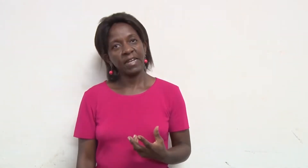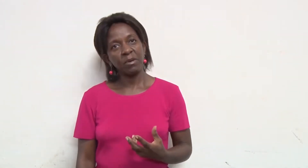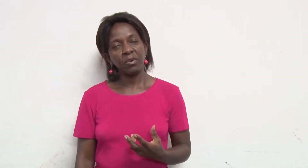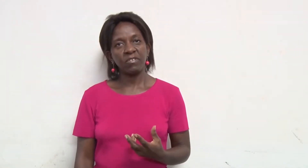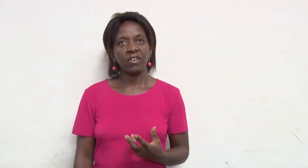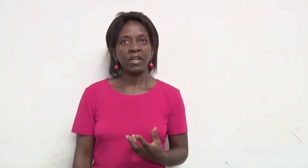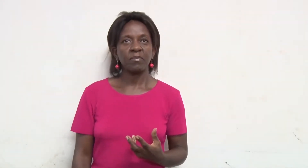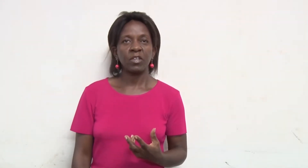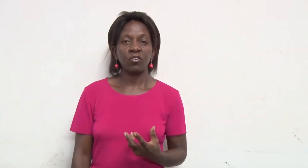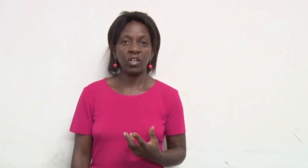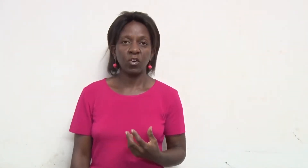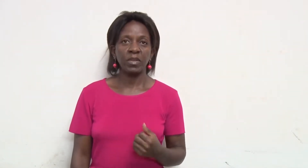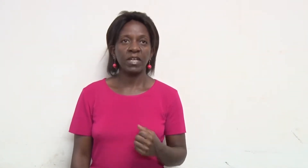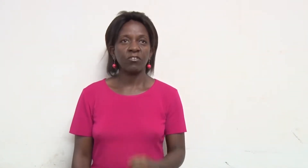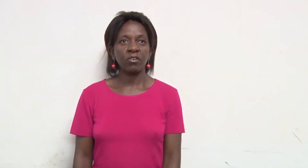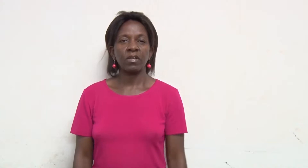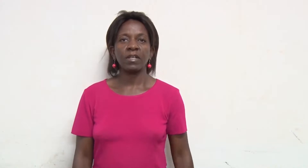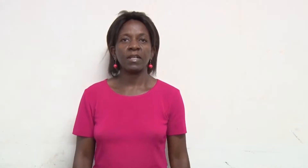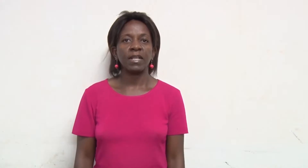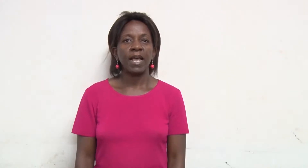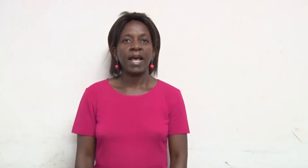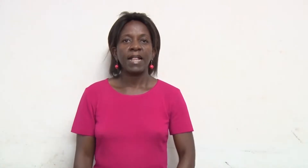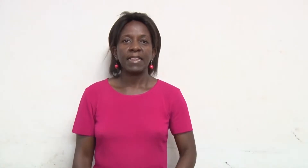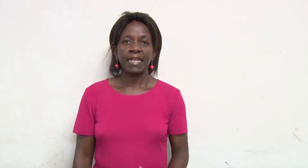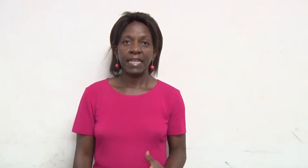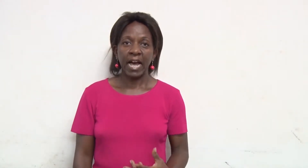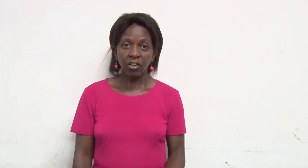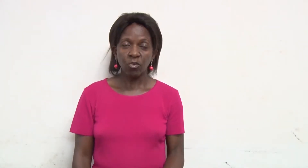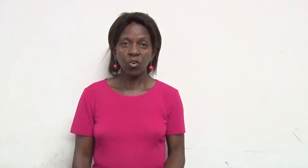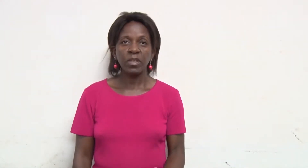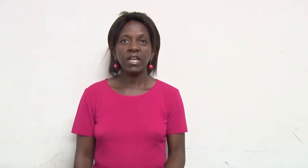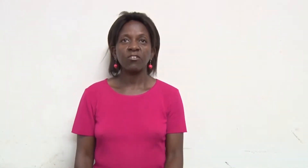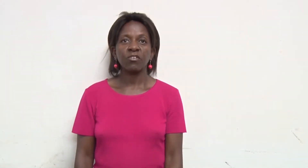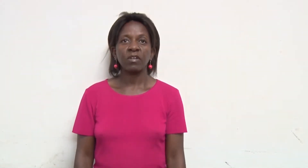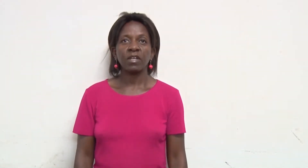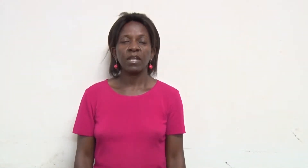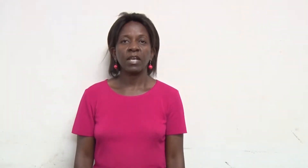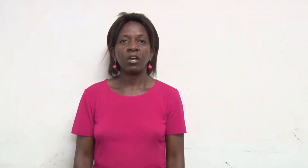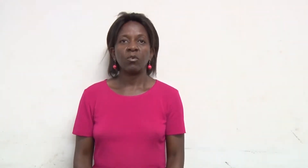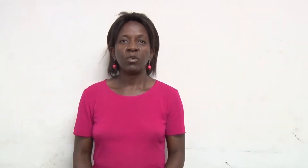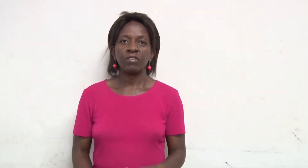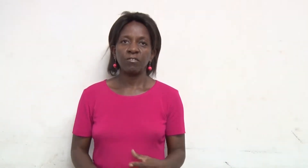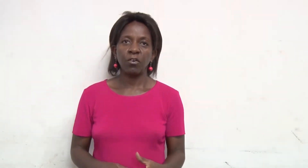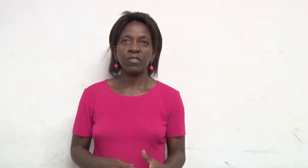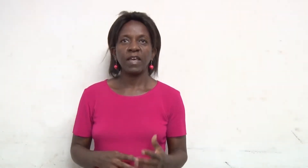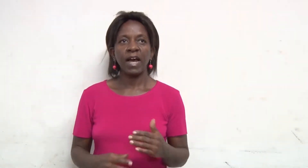standing posture during communication, then the actual communication, which involves the